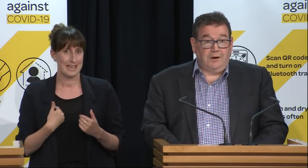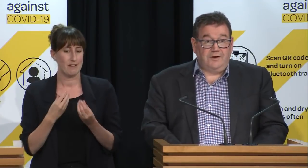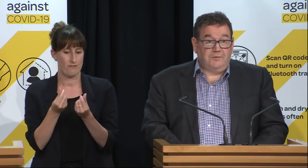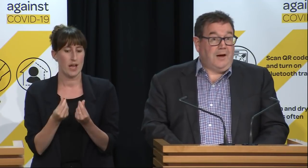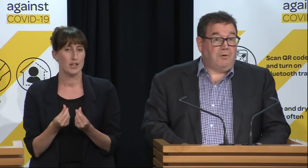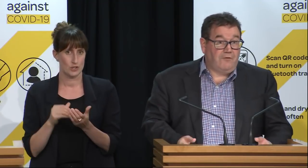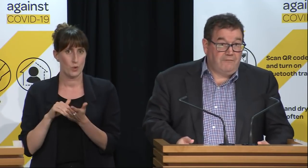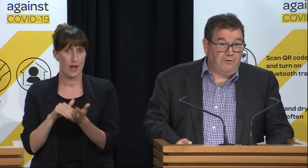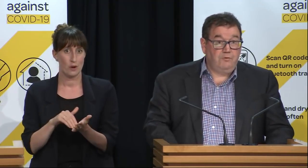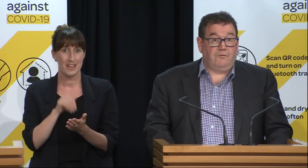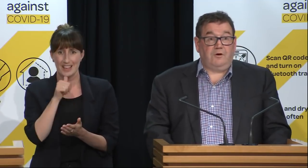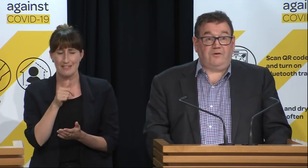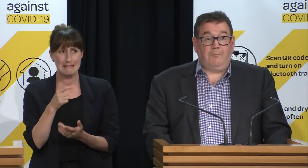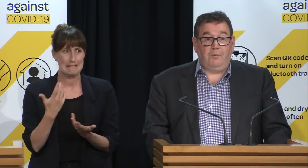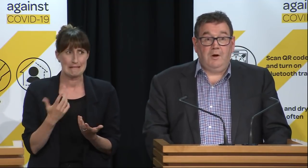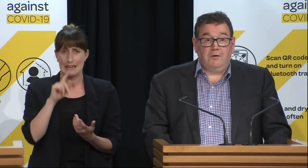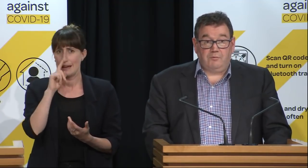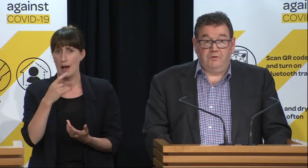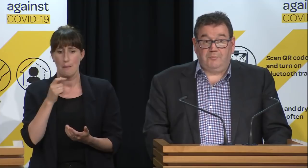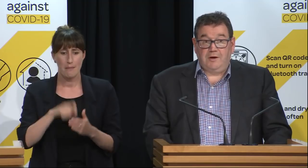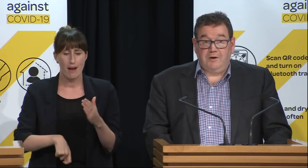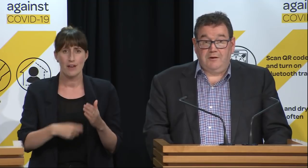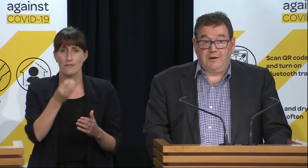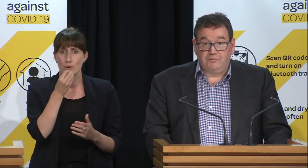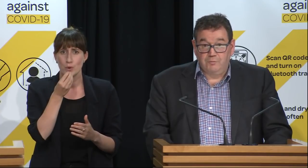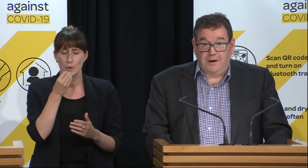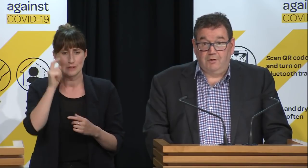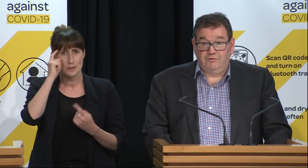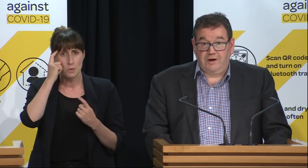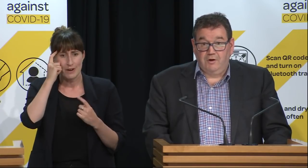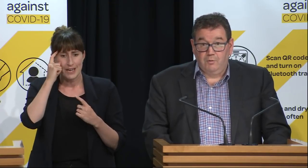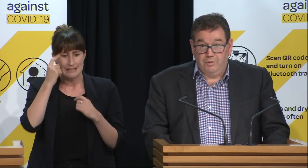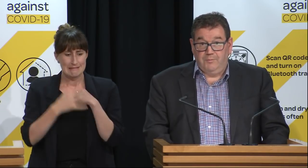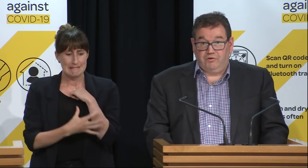their ability to be able to buy food, for example, through this period, that they do